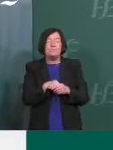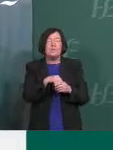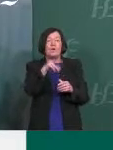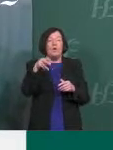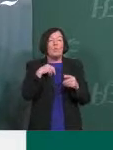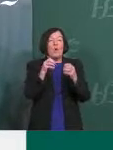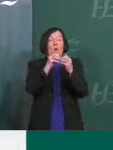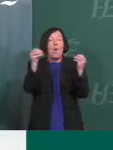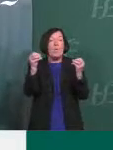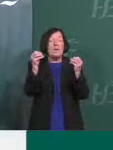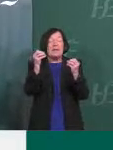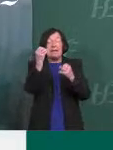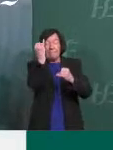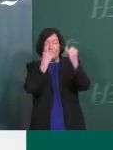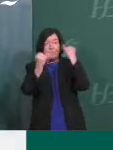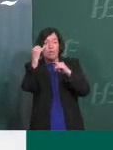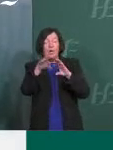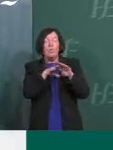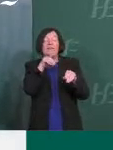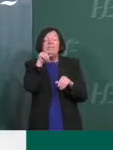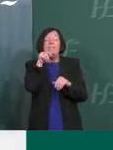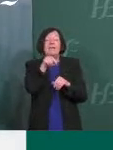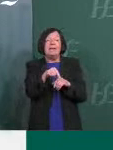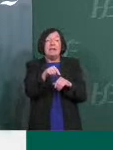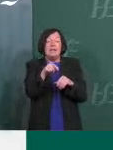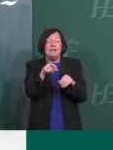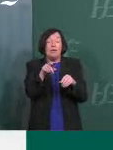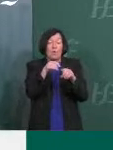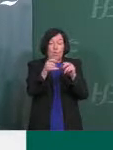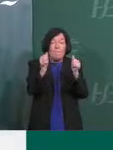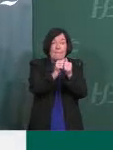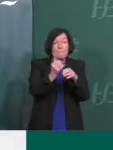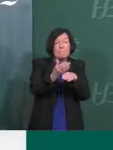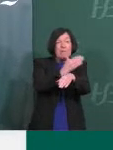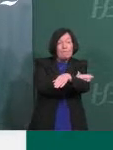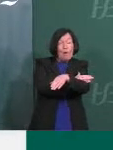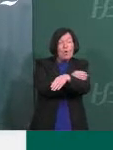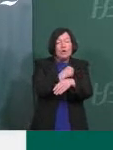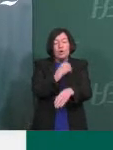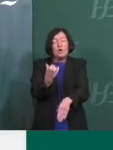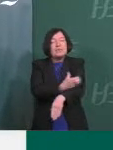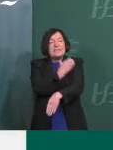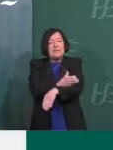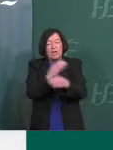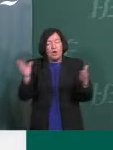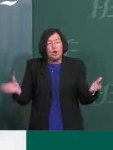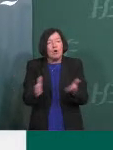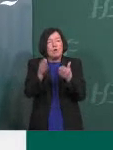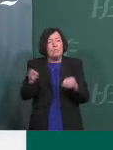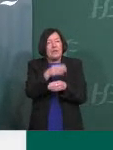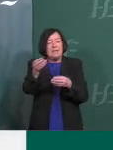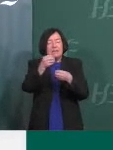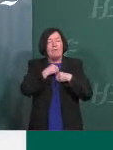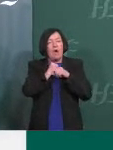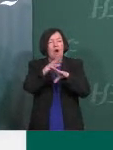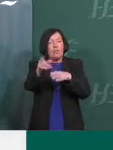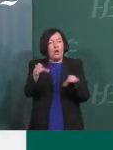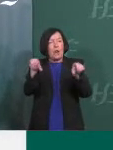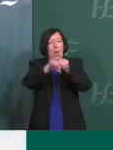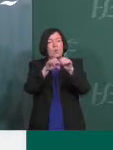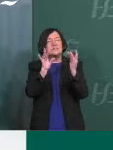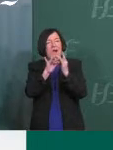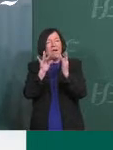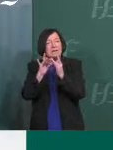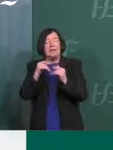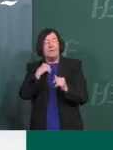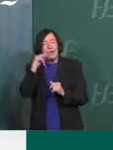We're opening an initiative within within contact tracing this week to continue to encourage people to give us all of their close contacts. We